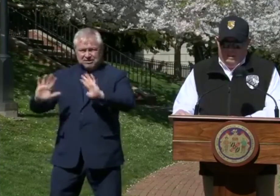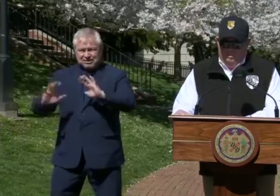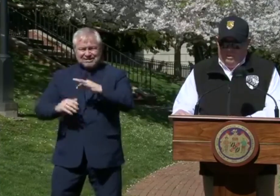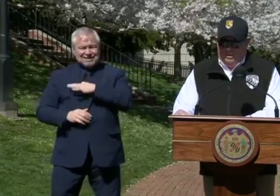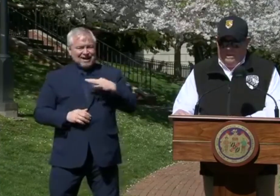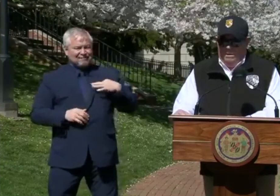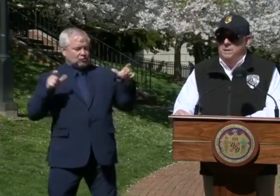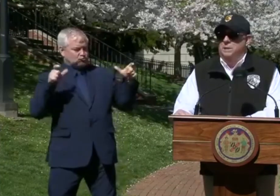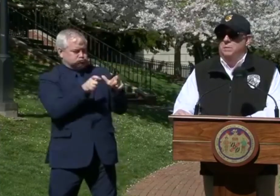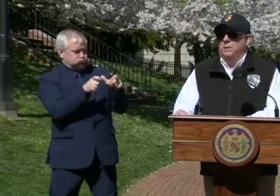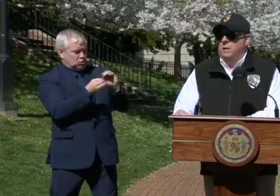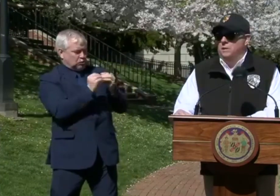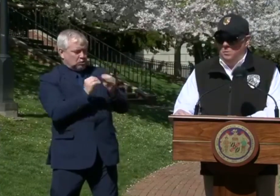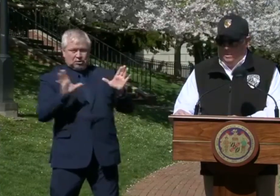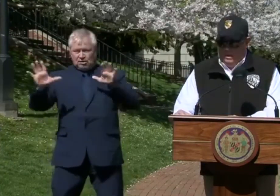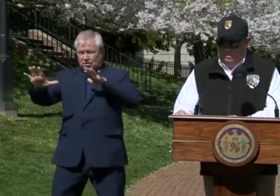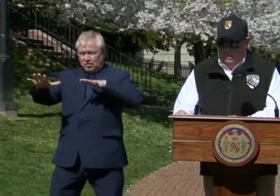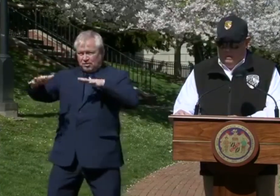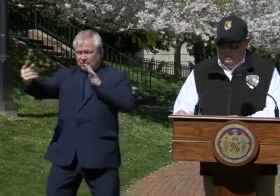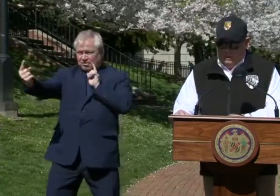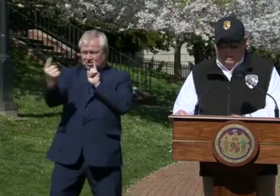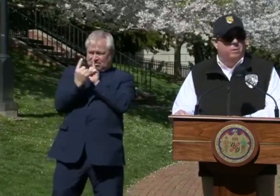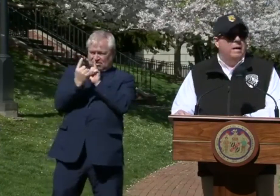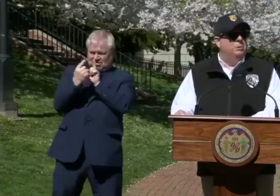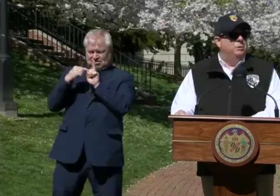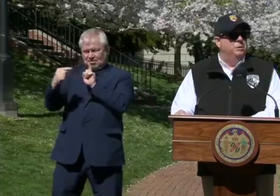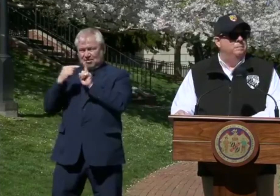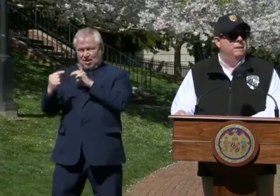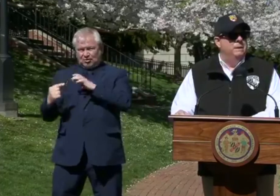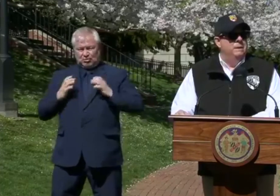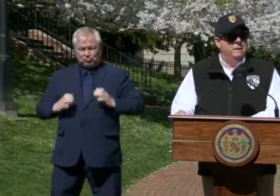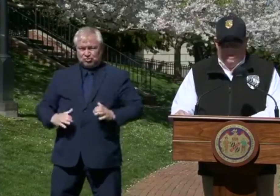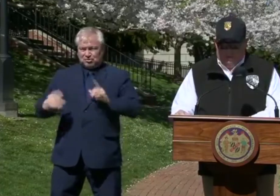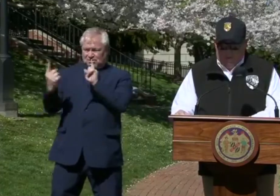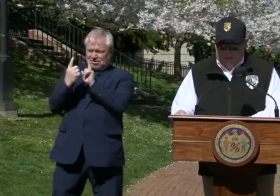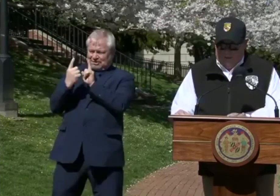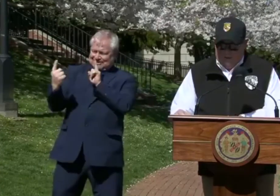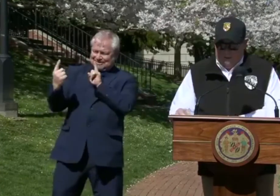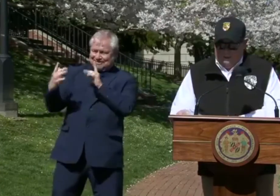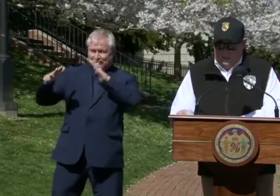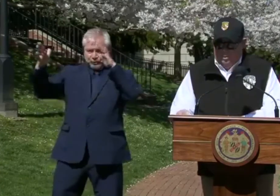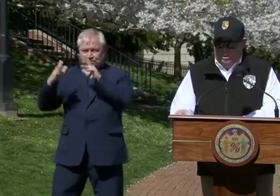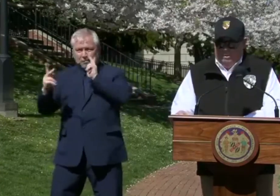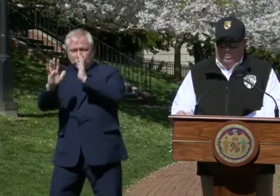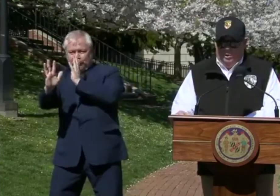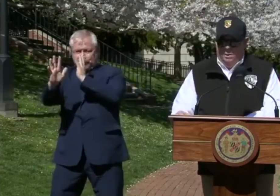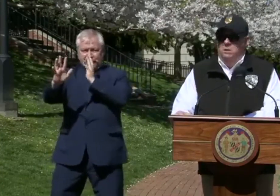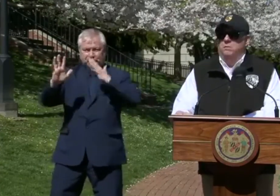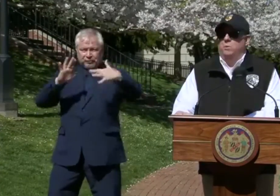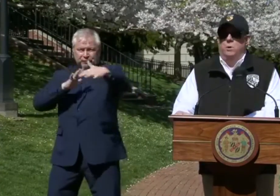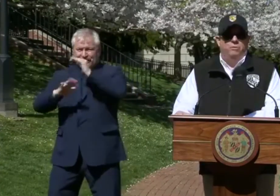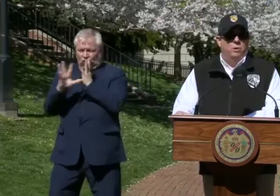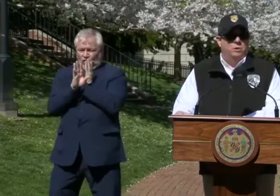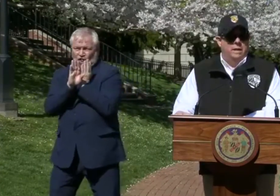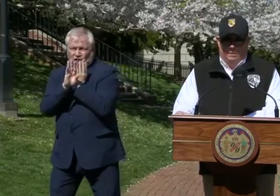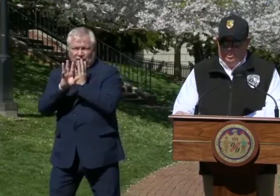limit in-person interaction with customers as much as they are able to, and to institute telework for as much of